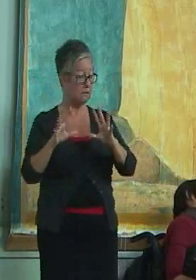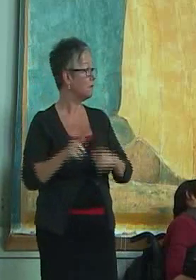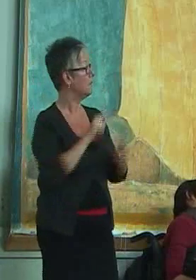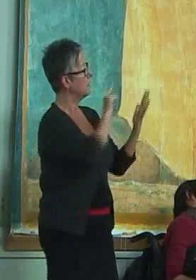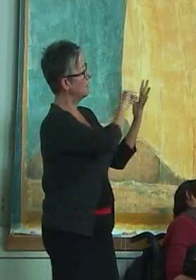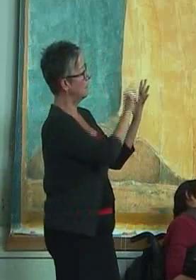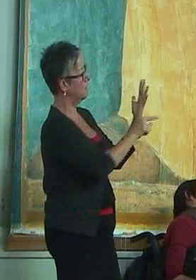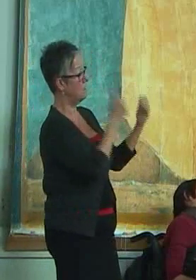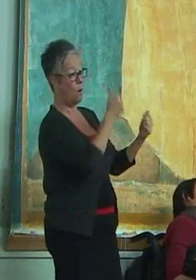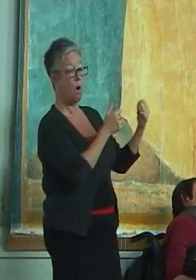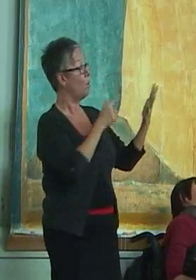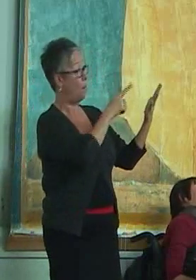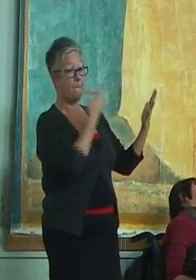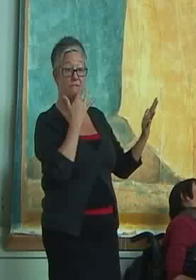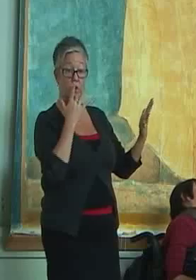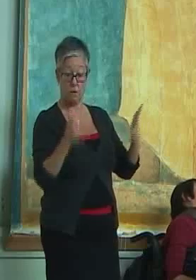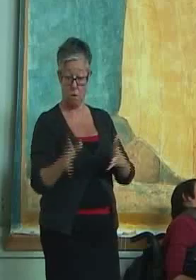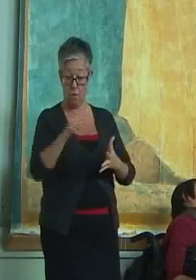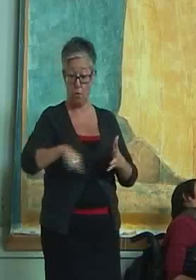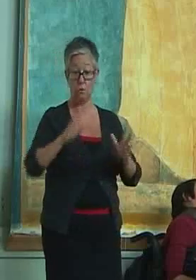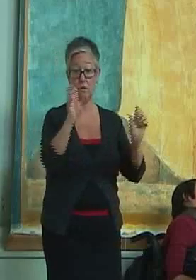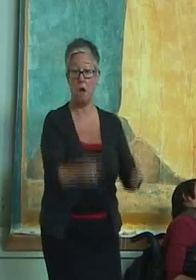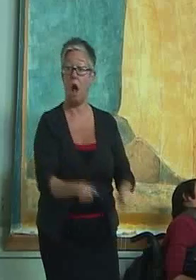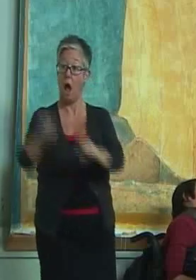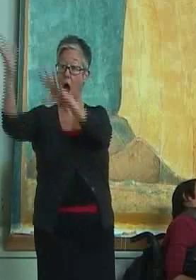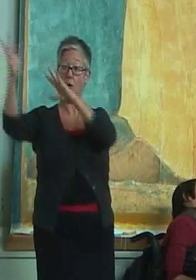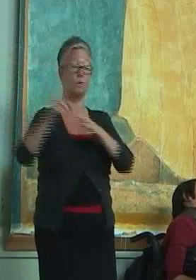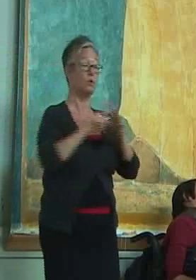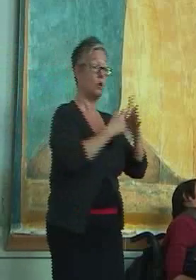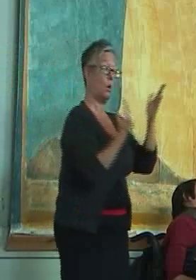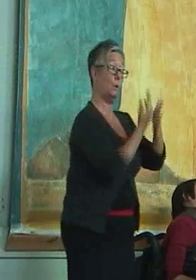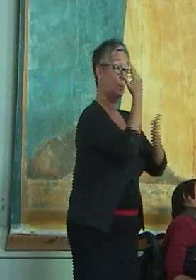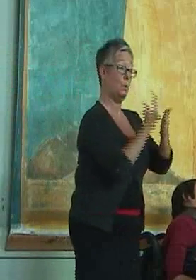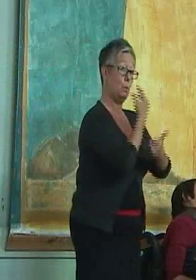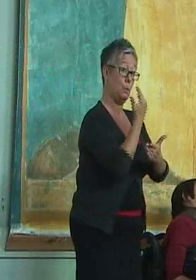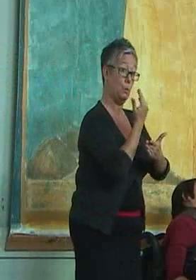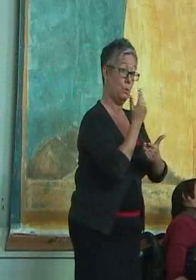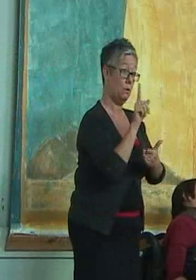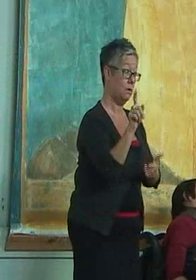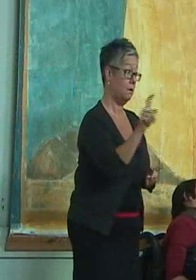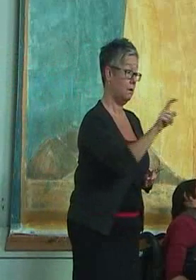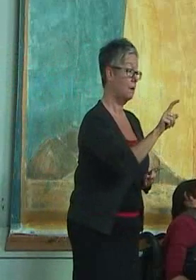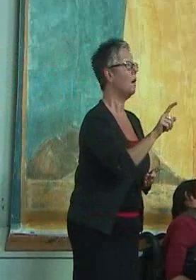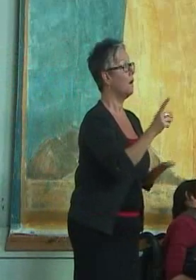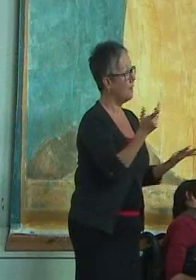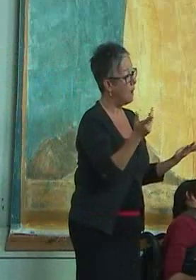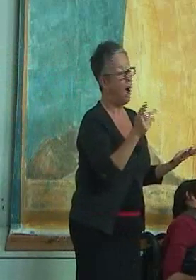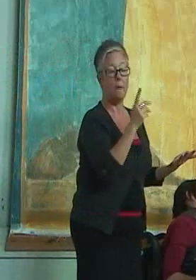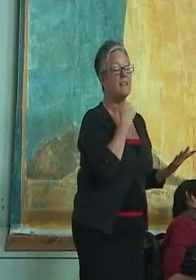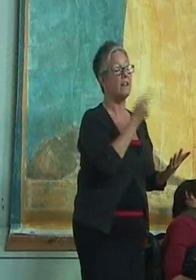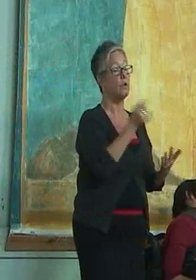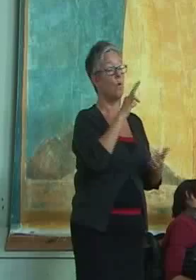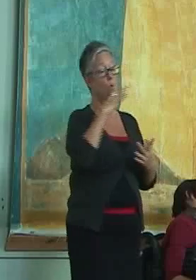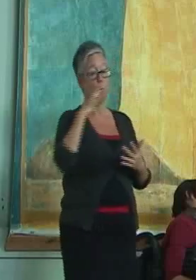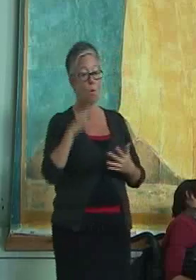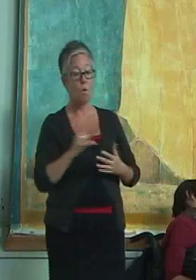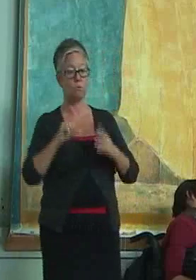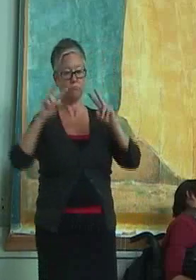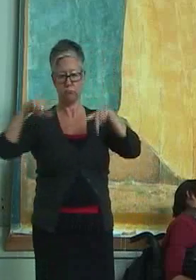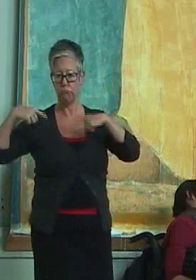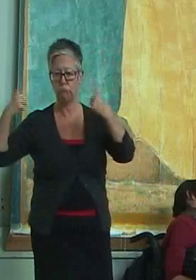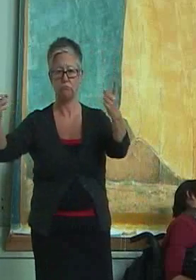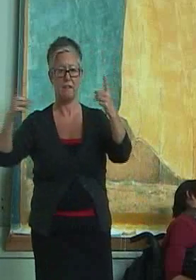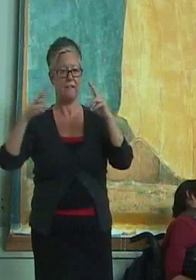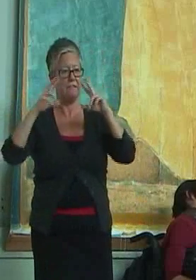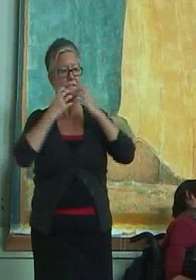values overboard and start down a different path. And I am here to tell you that I am the candidate best positioned to keep us on the path